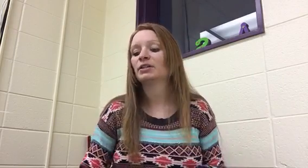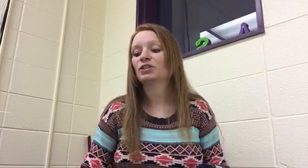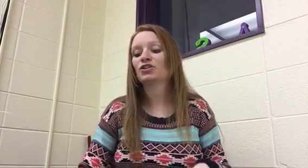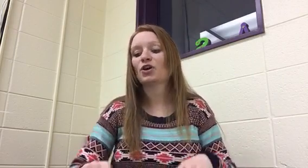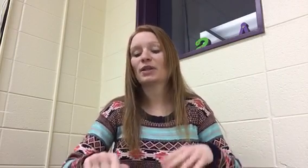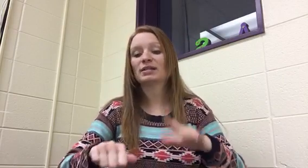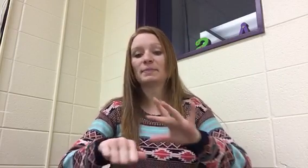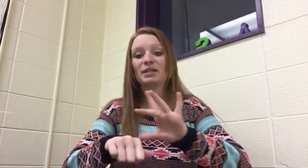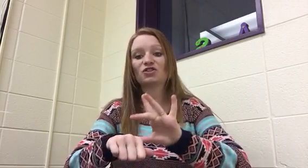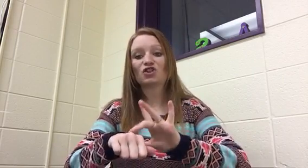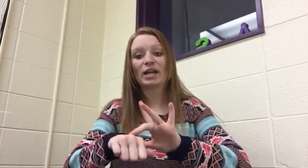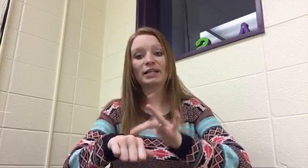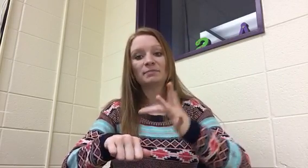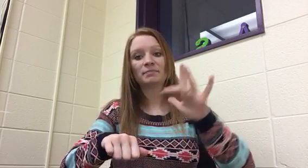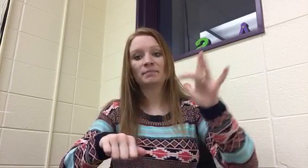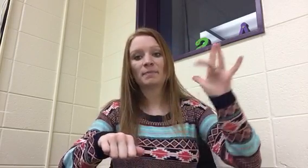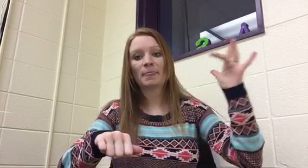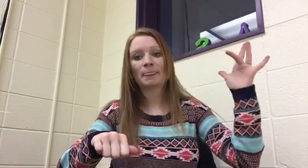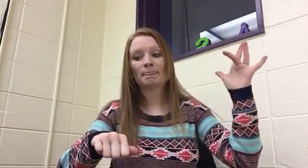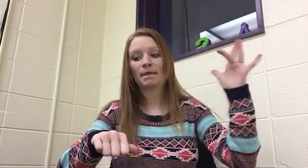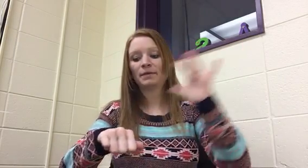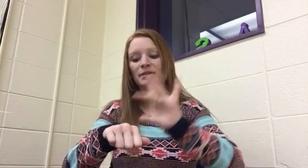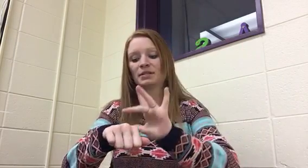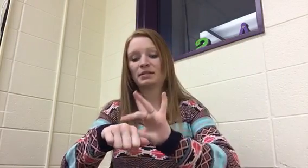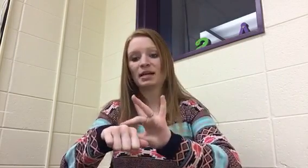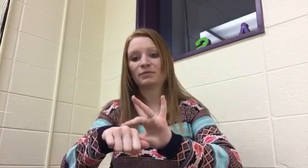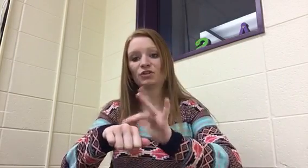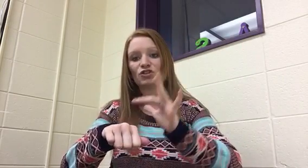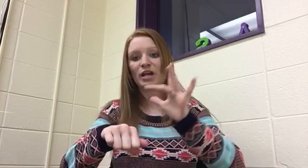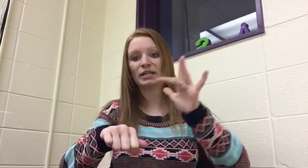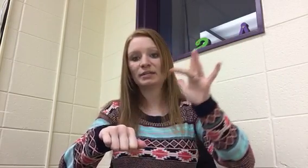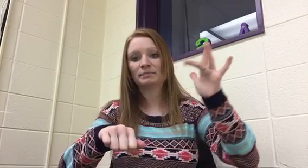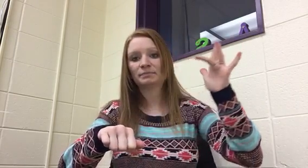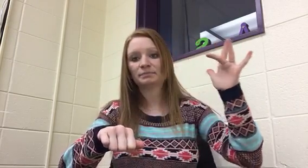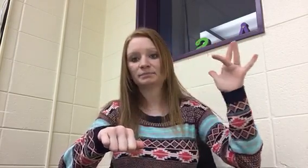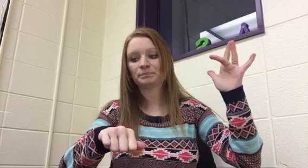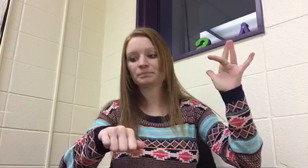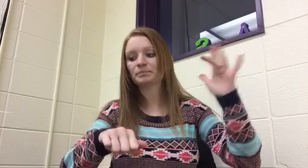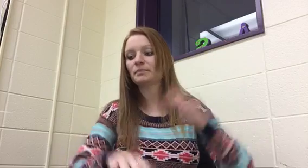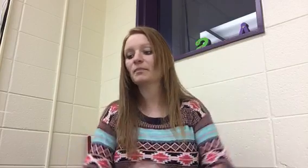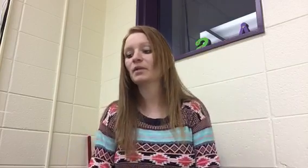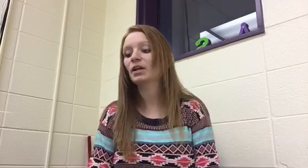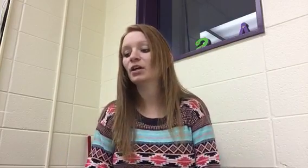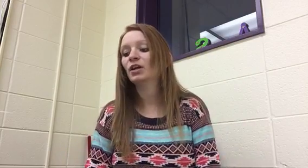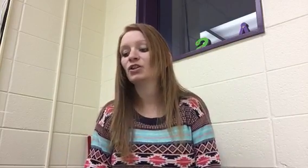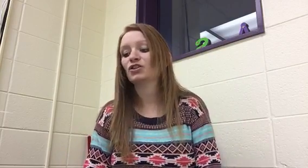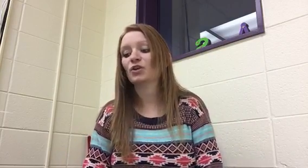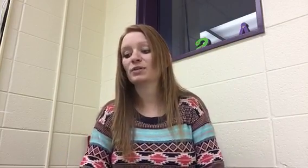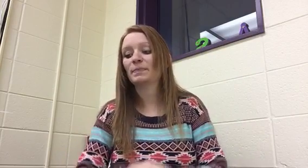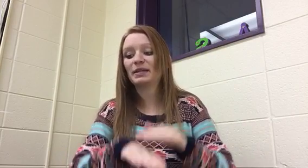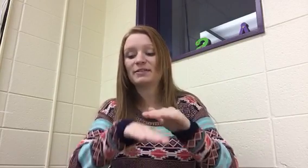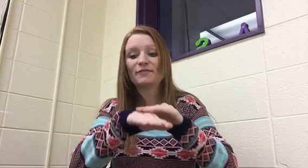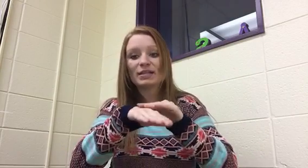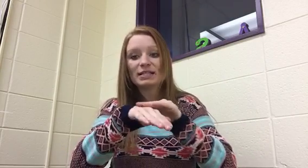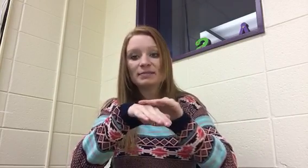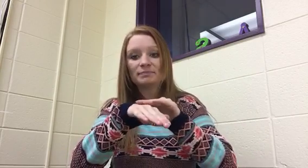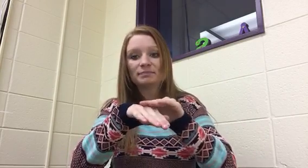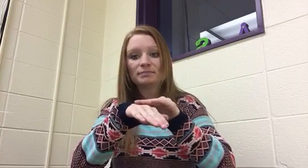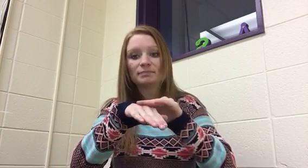To show that something's shiny. This is a sign for shiny. To show something's fuzzy.